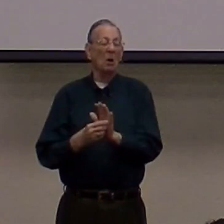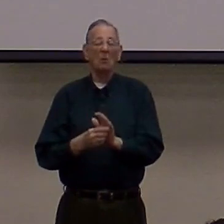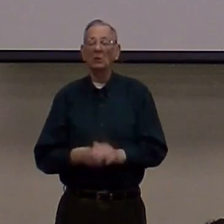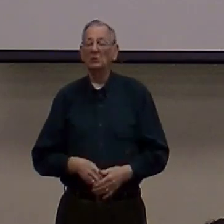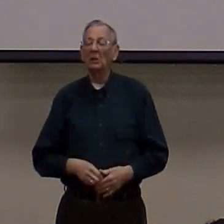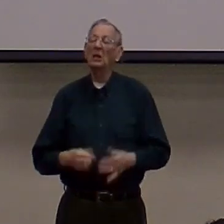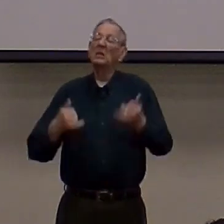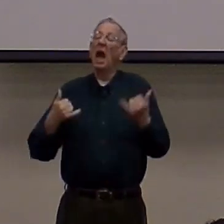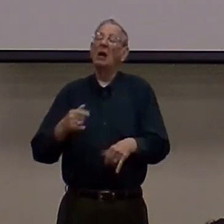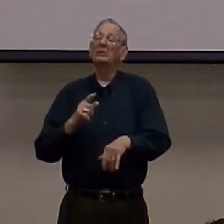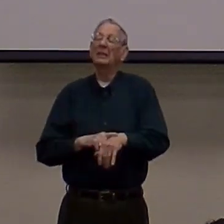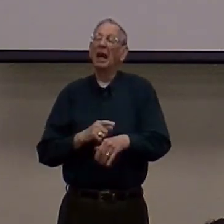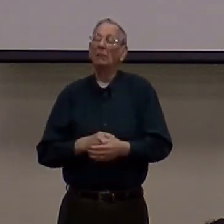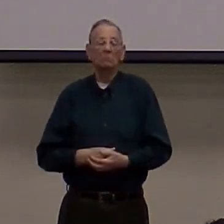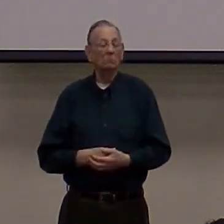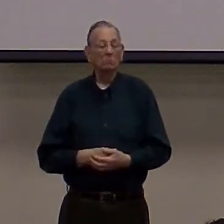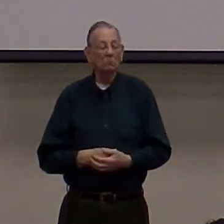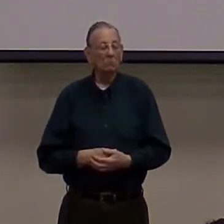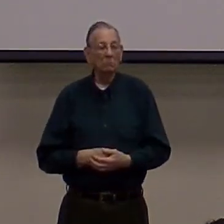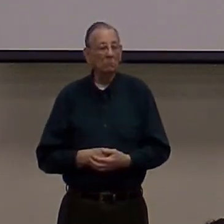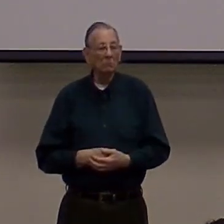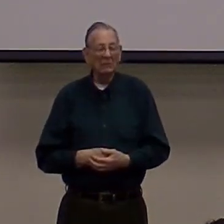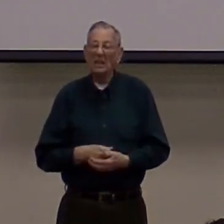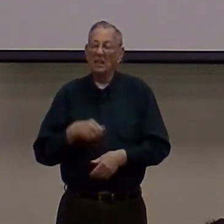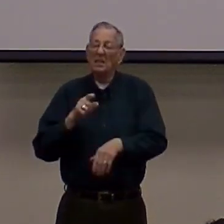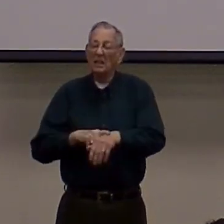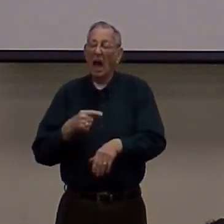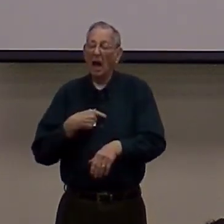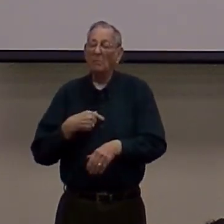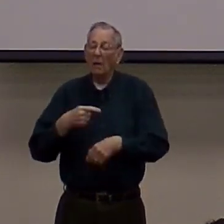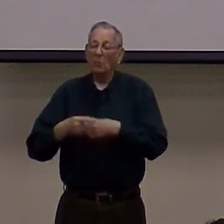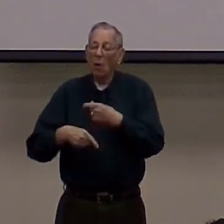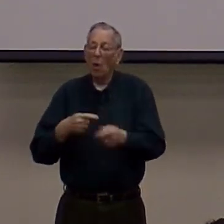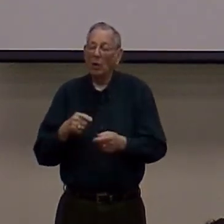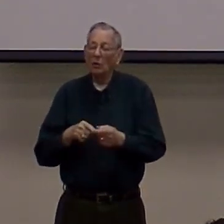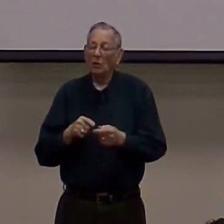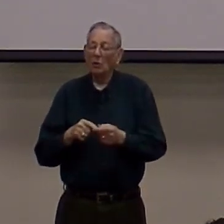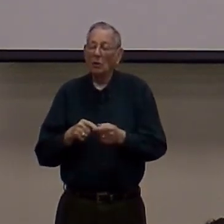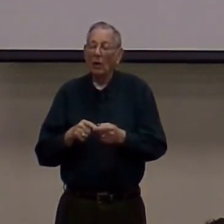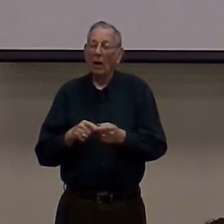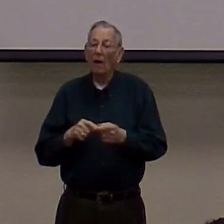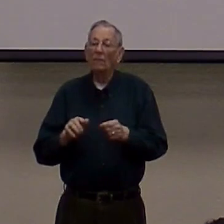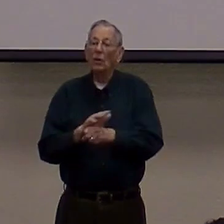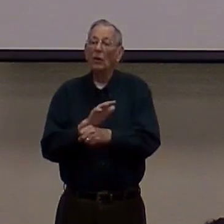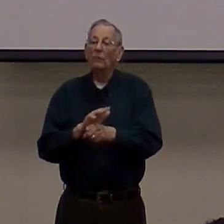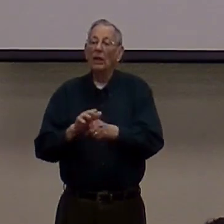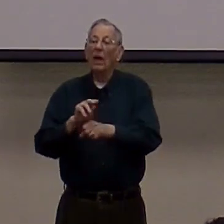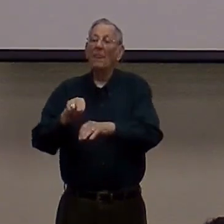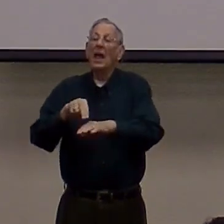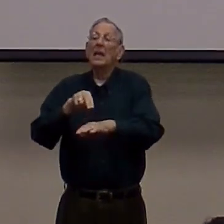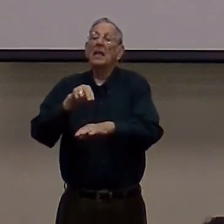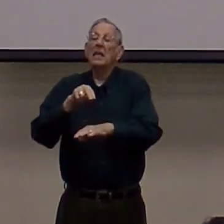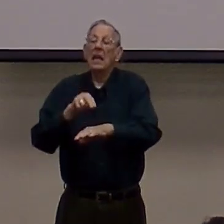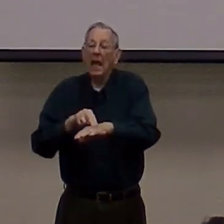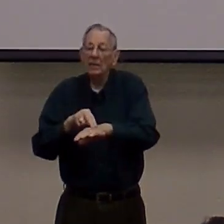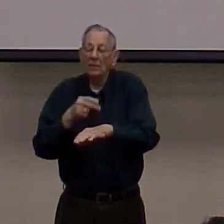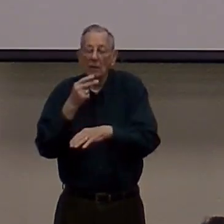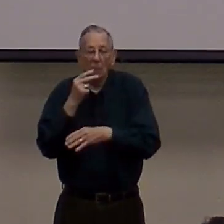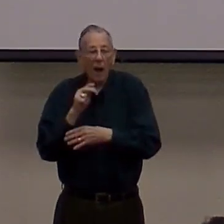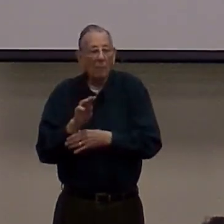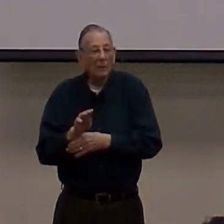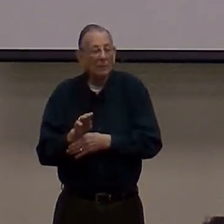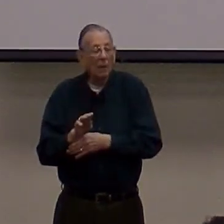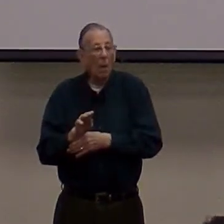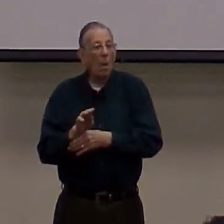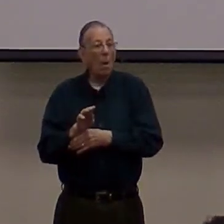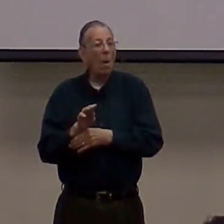say, now is the time. This is the time I'm going to fulfill the nation promise. That's